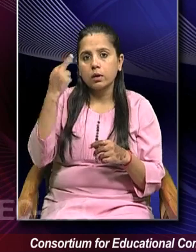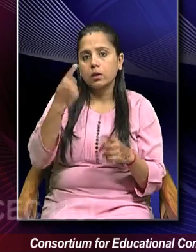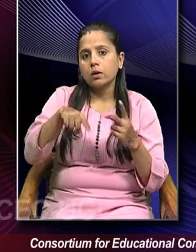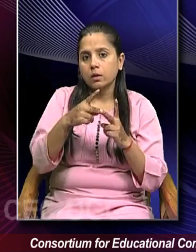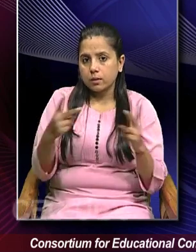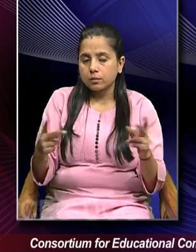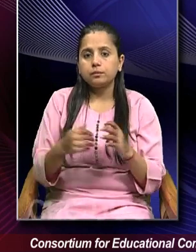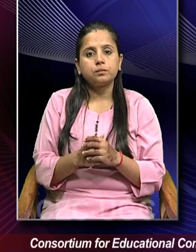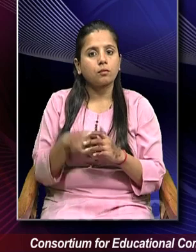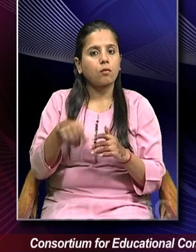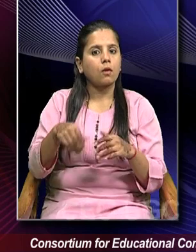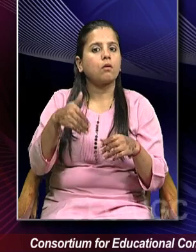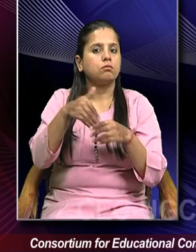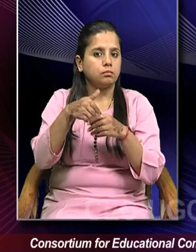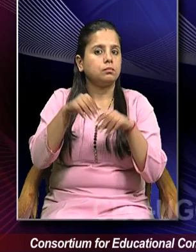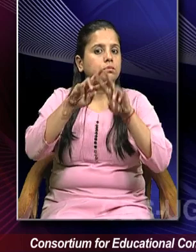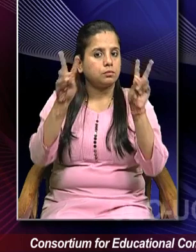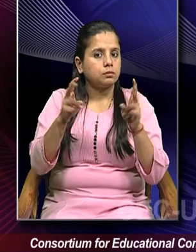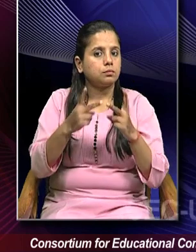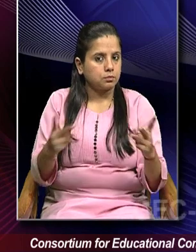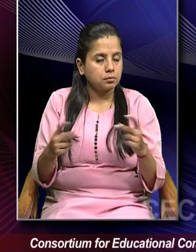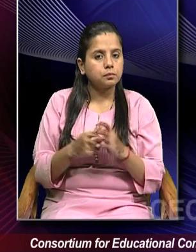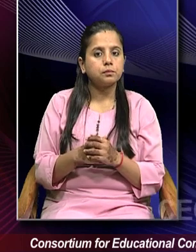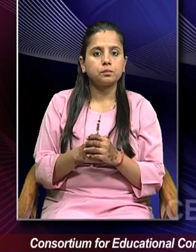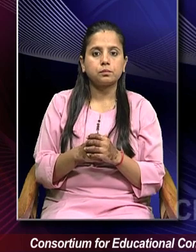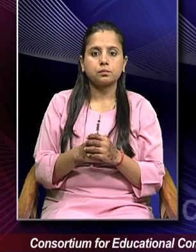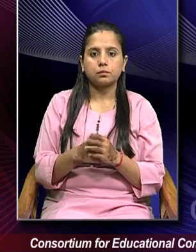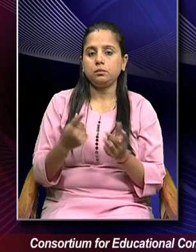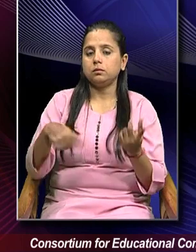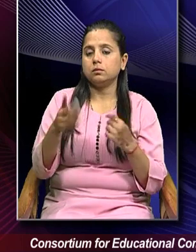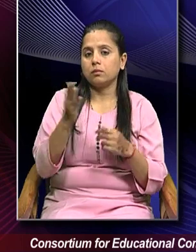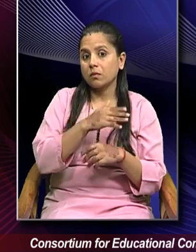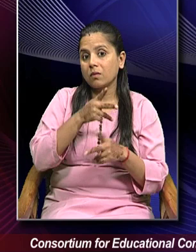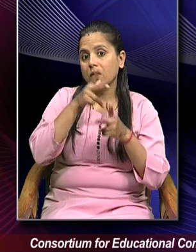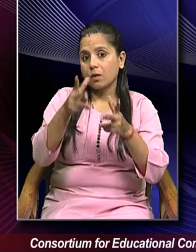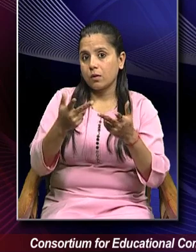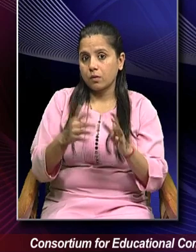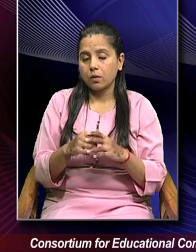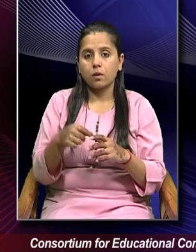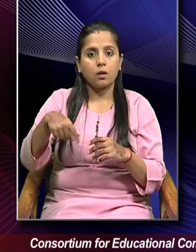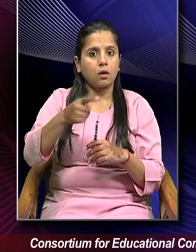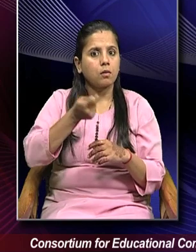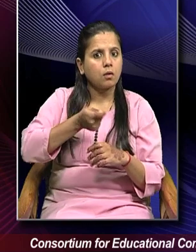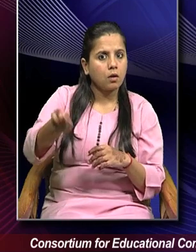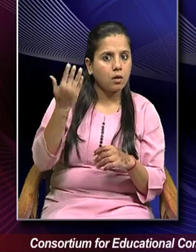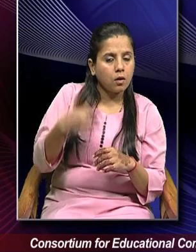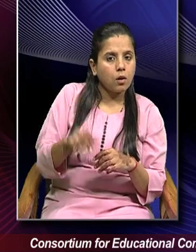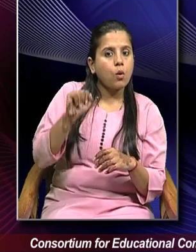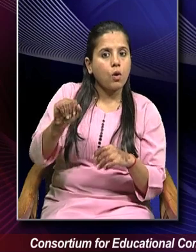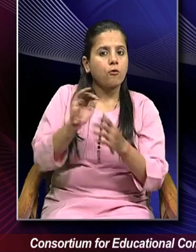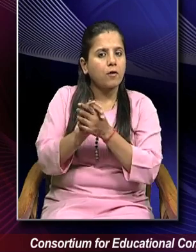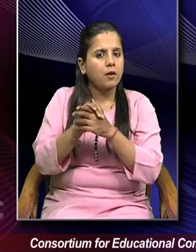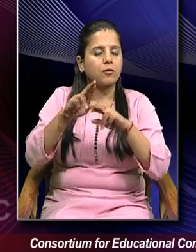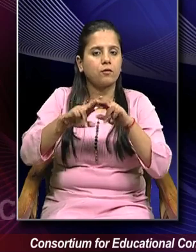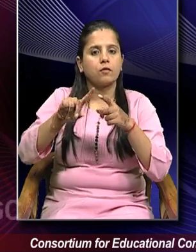own context. And as I told you that how the murder of Archduke Franz